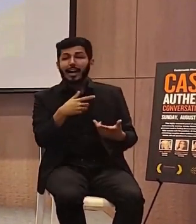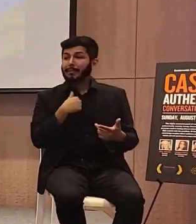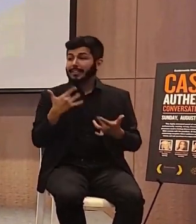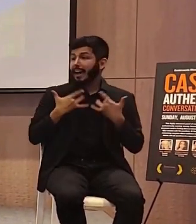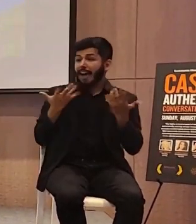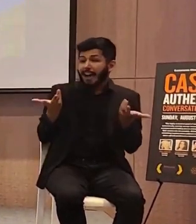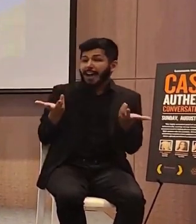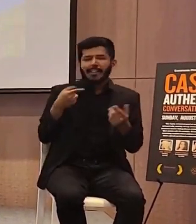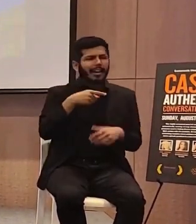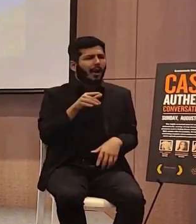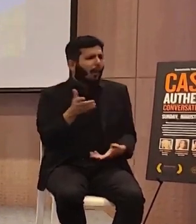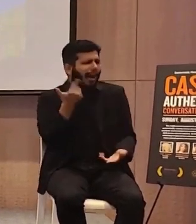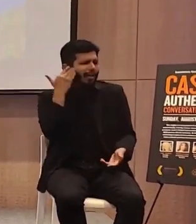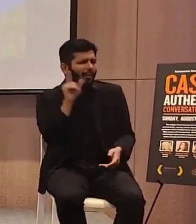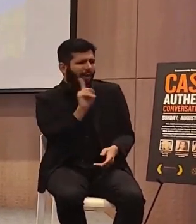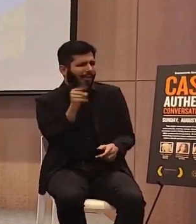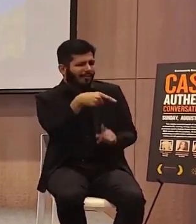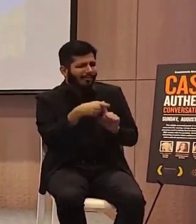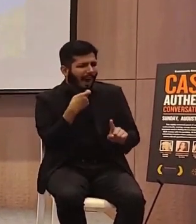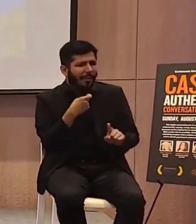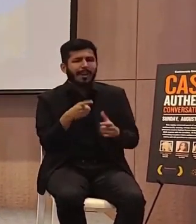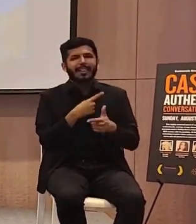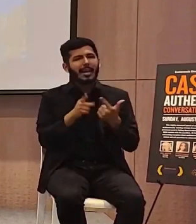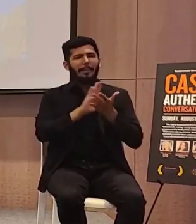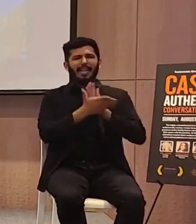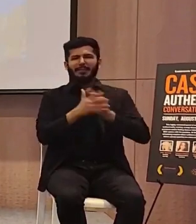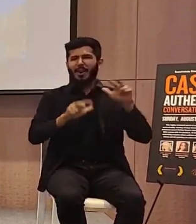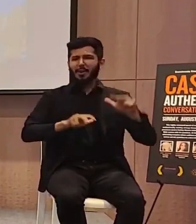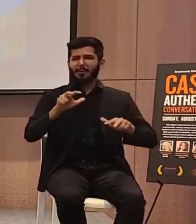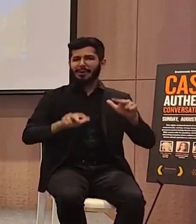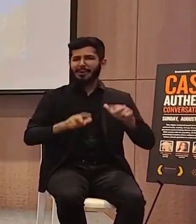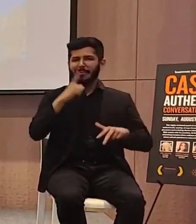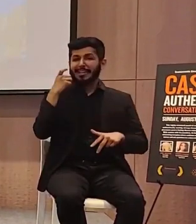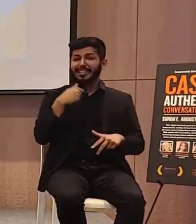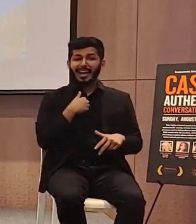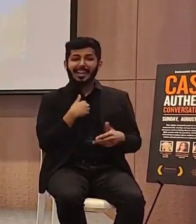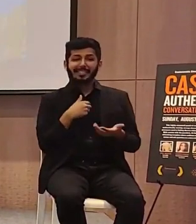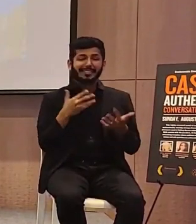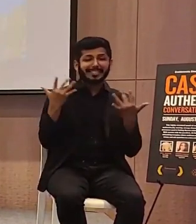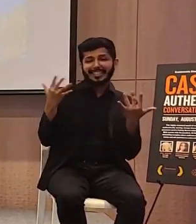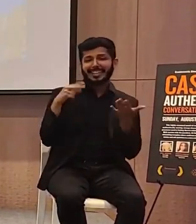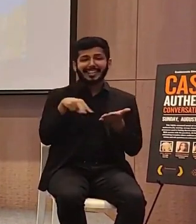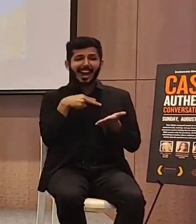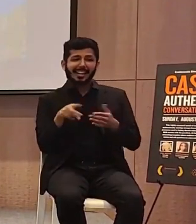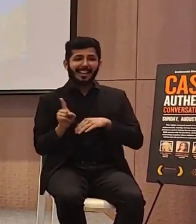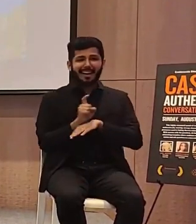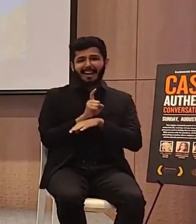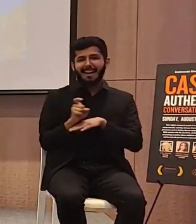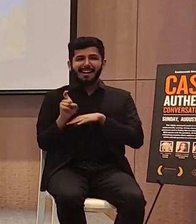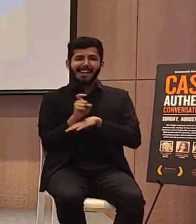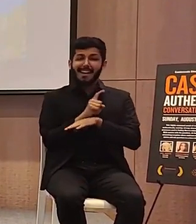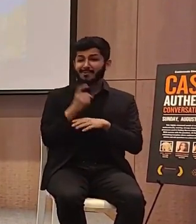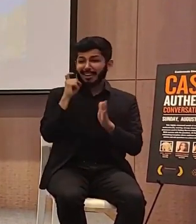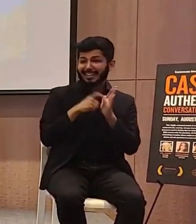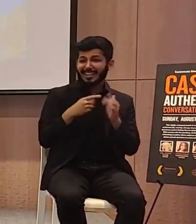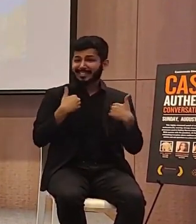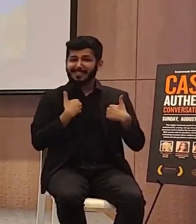I know you from? And then it gets awkward. Because I got to like sing and dance everything I've ever done. Like, ha, you recognize